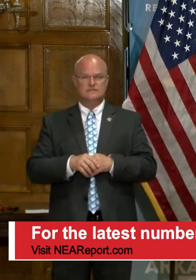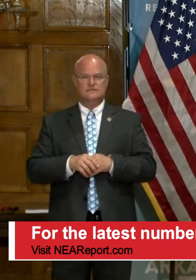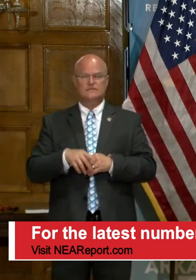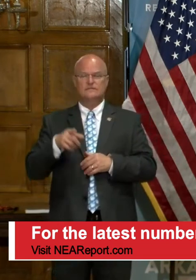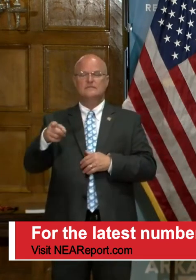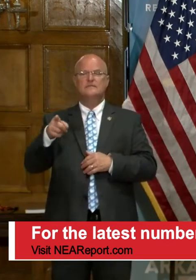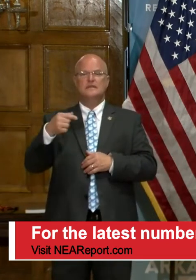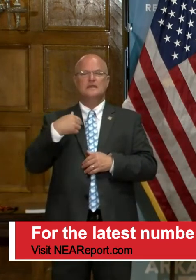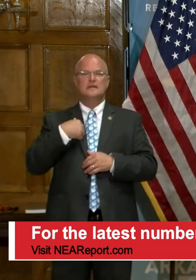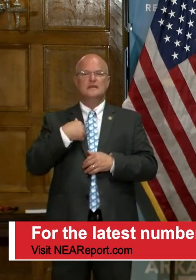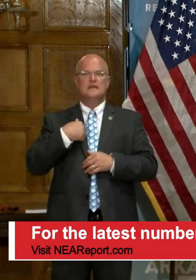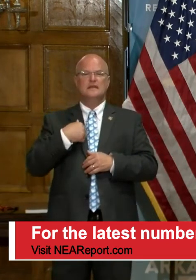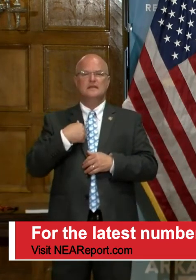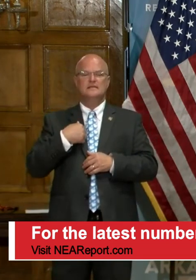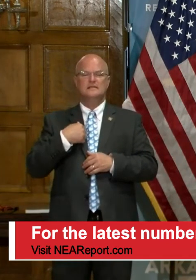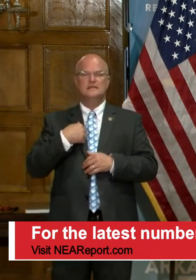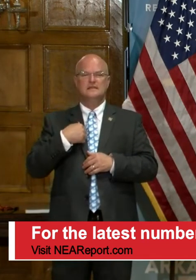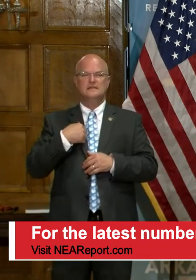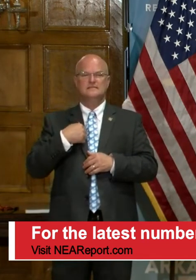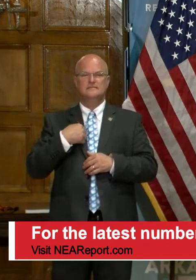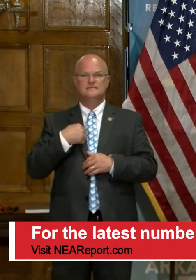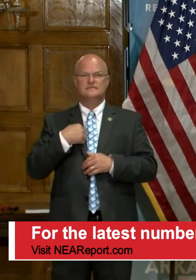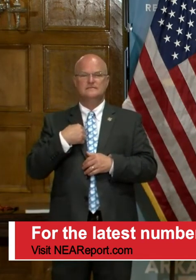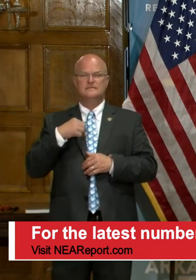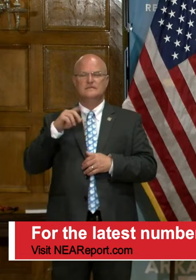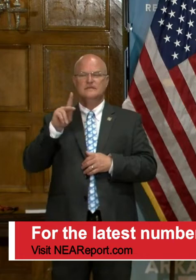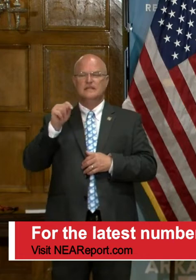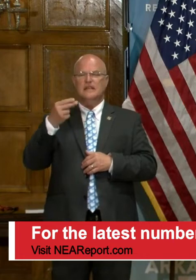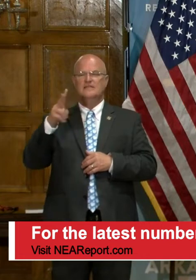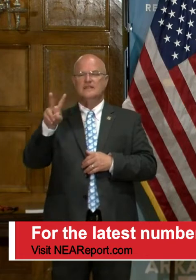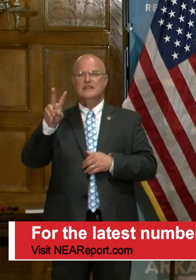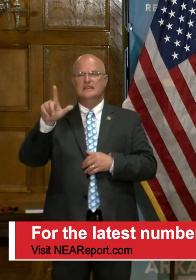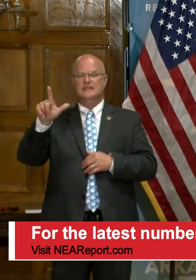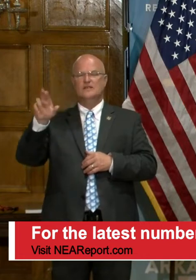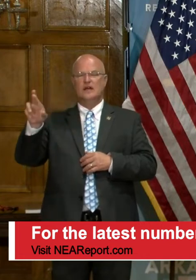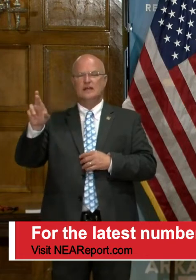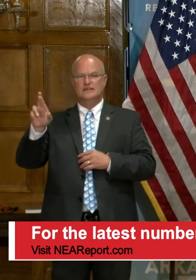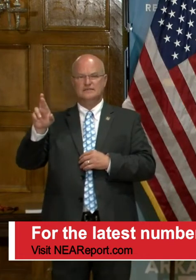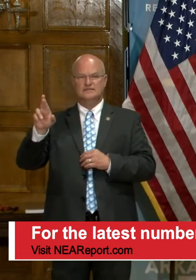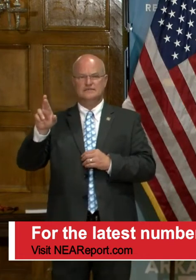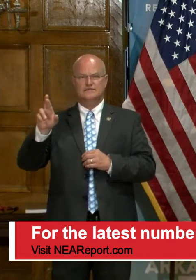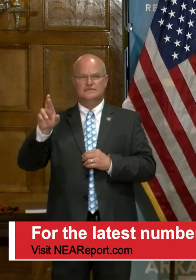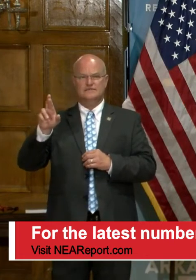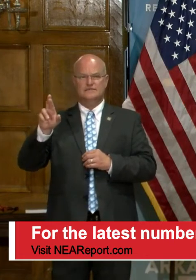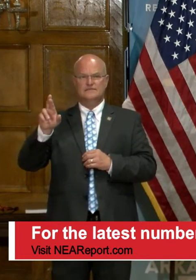Yeah, Governor, this is Chris May from KTV in Little Rock. Yes.